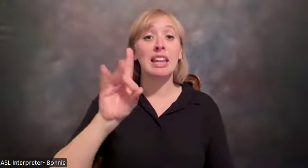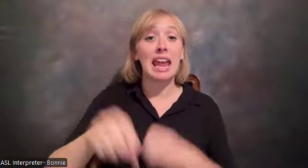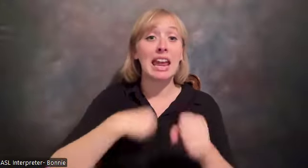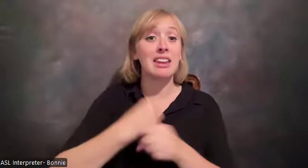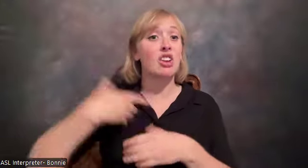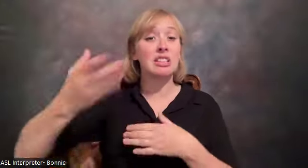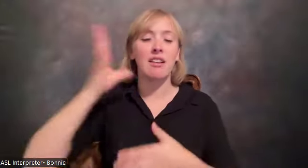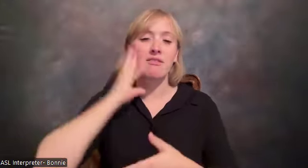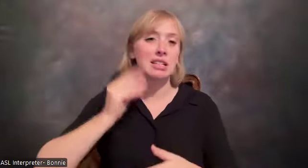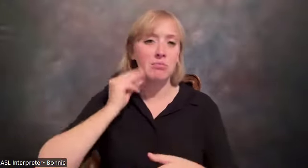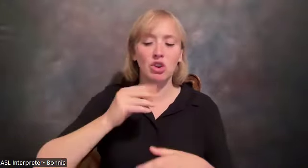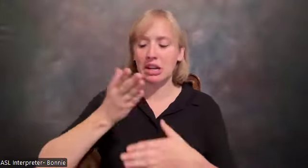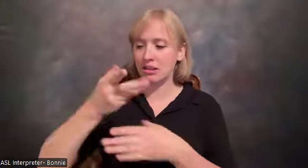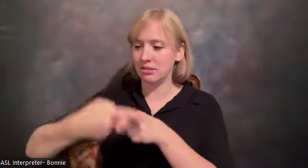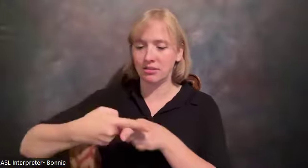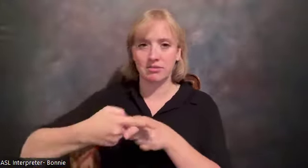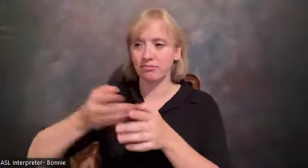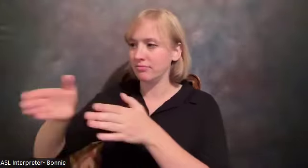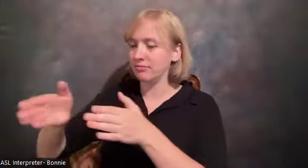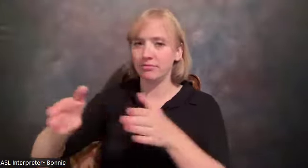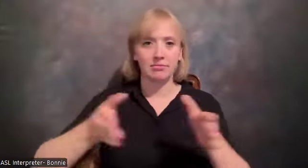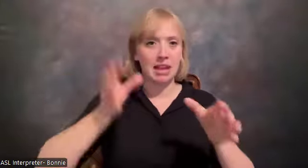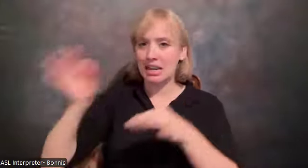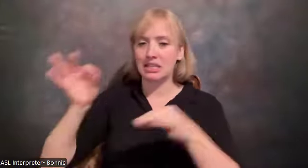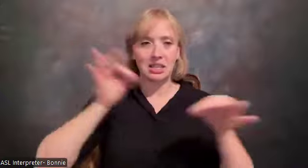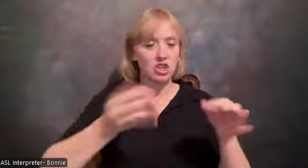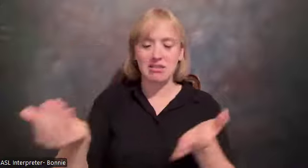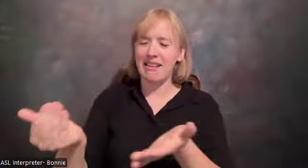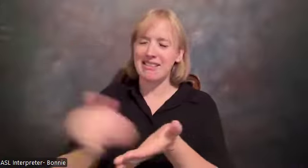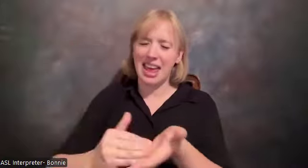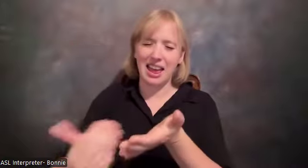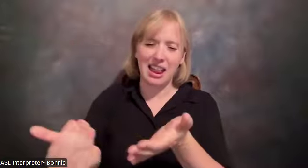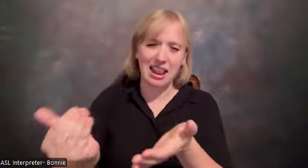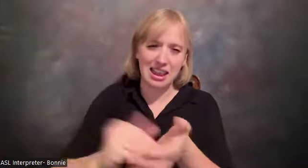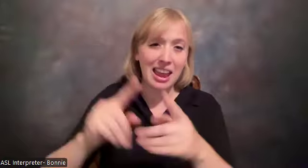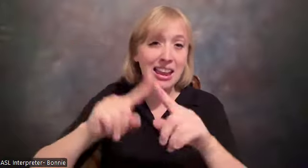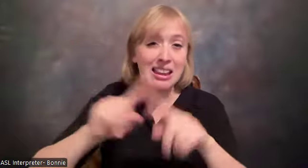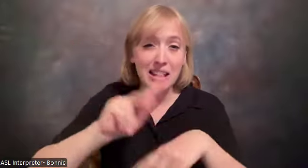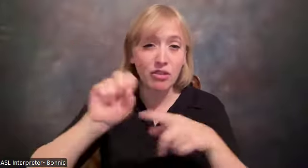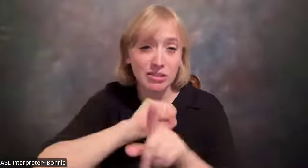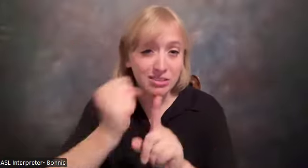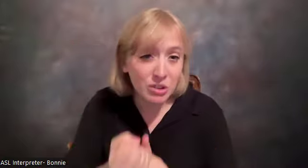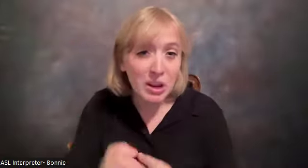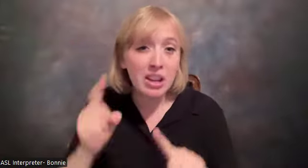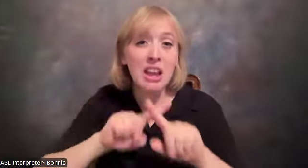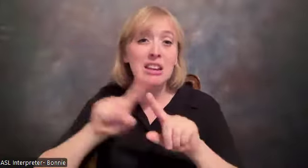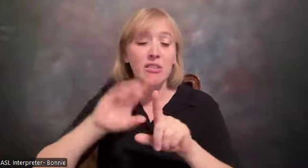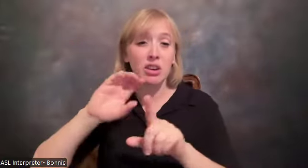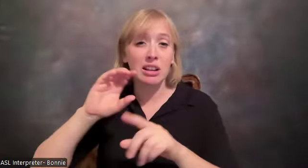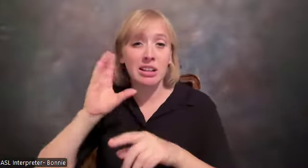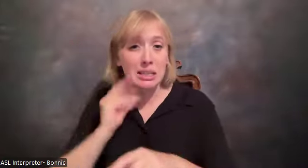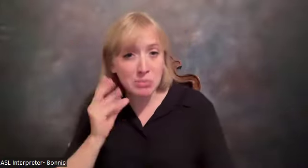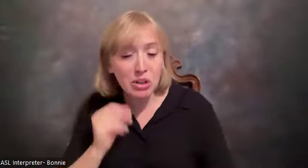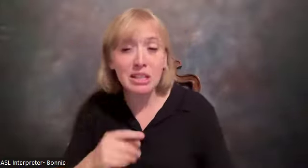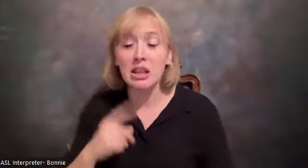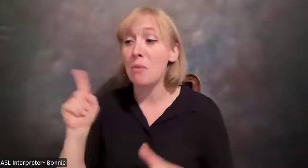again and again in many different conditions, under many different situations. But the very first time I